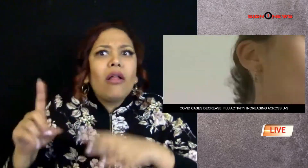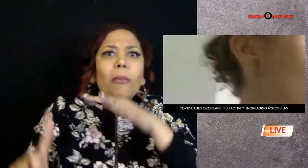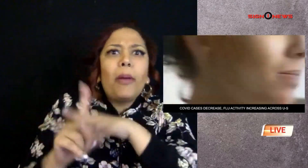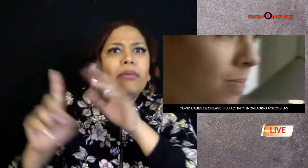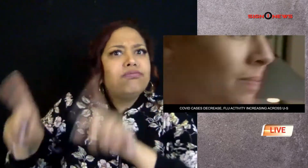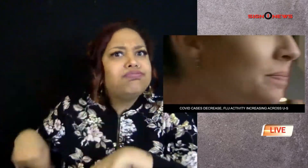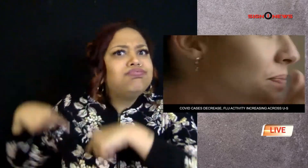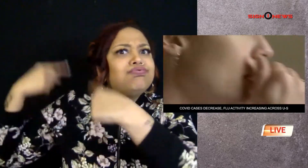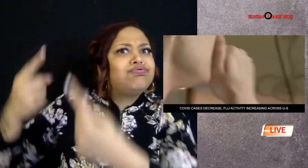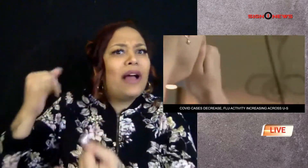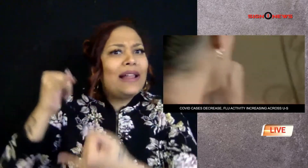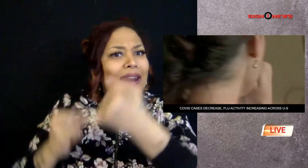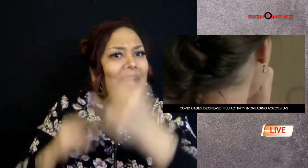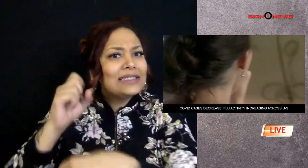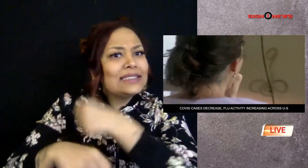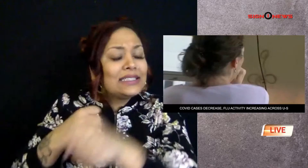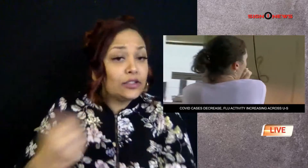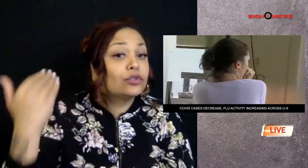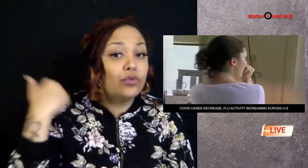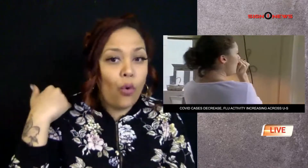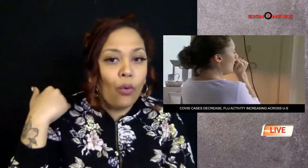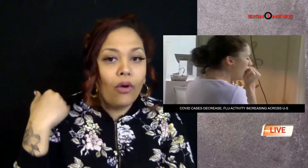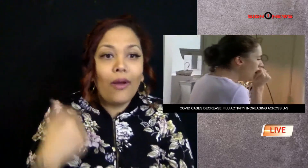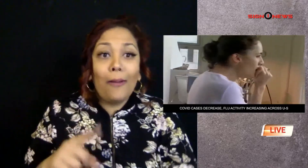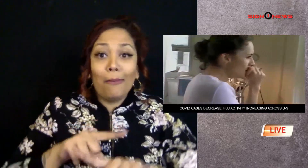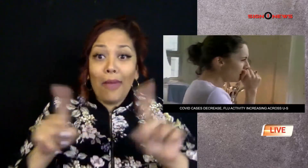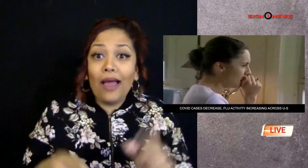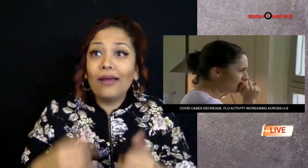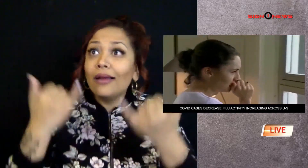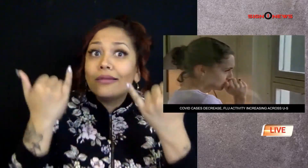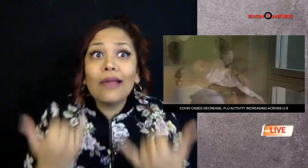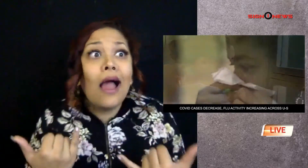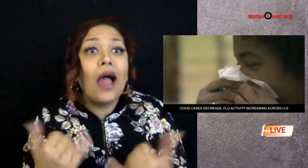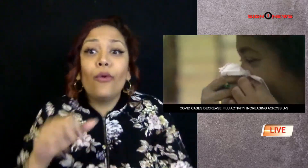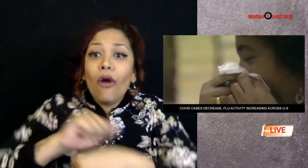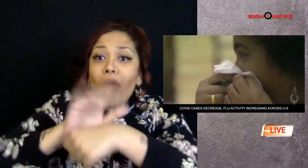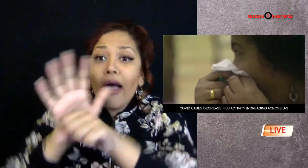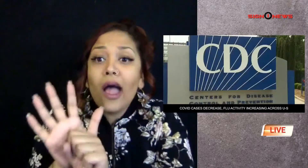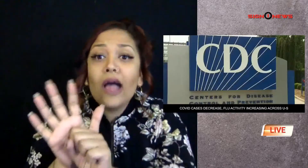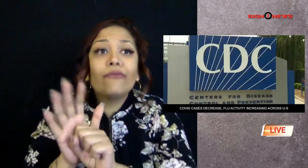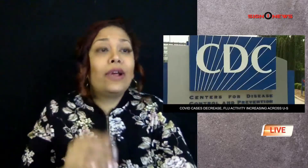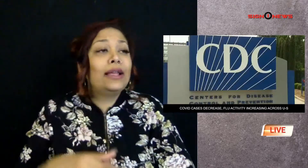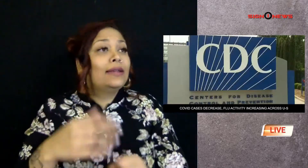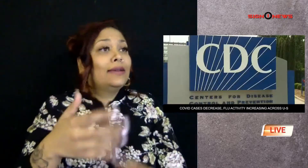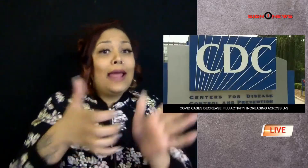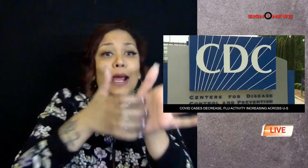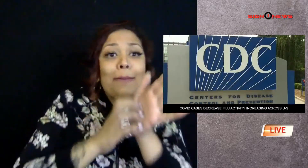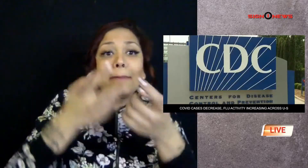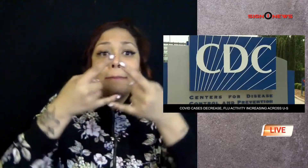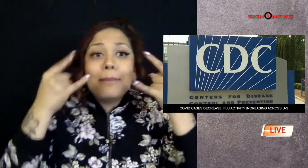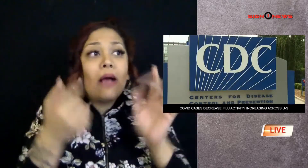Health officials say the flu was nearly non-existent last year.